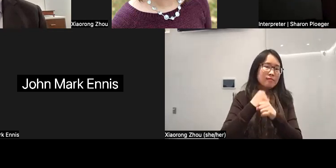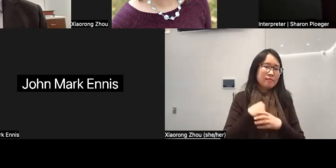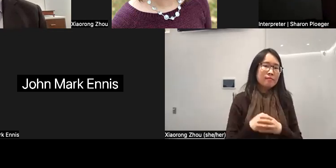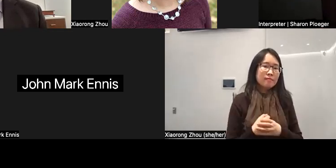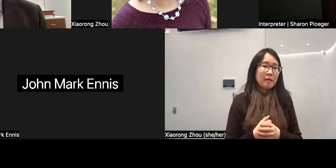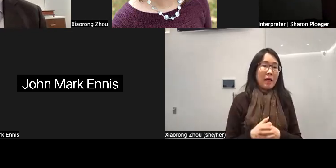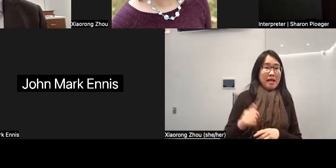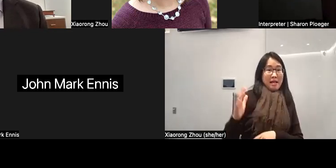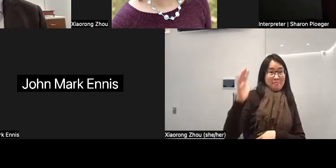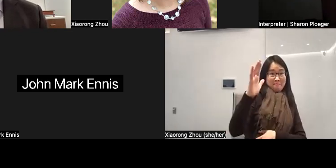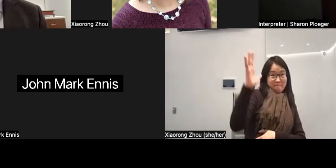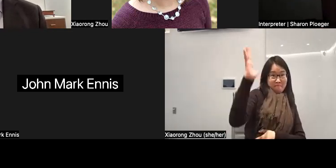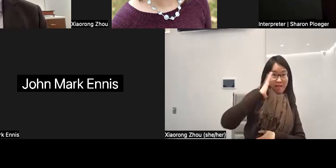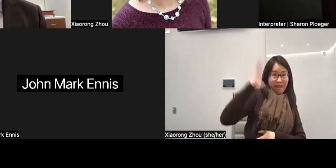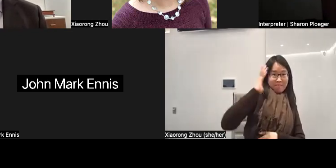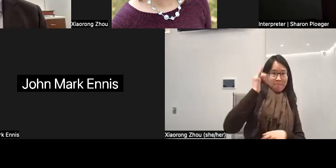I went to the school for the deaf.